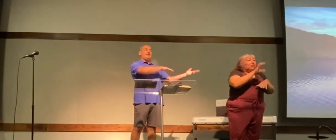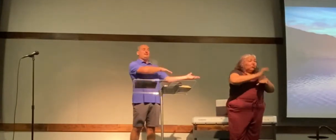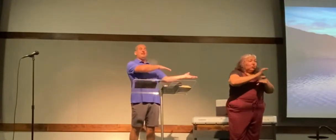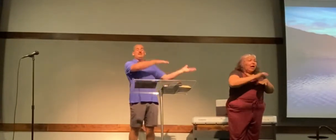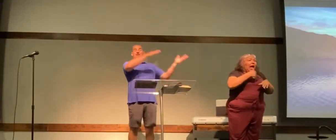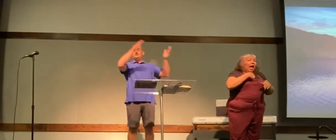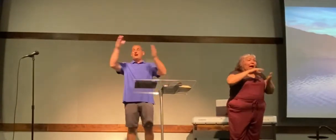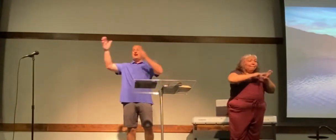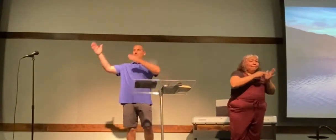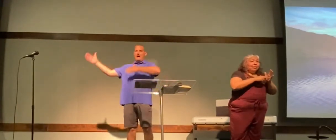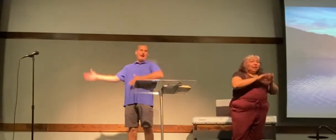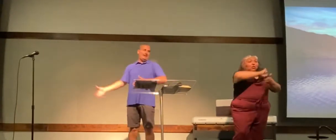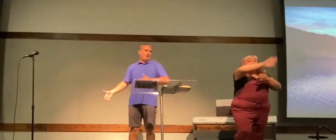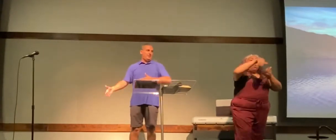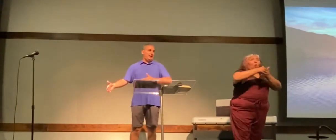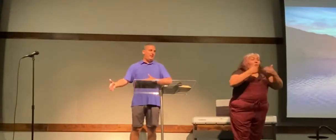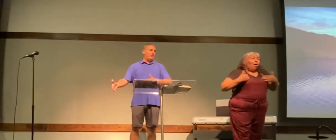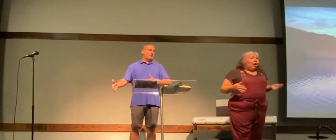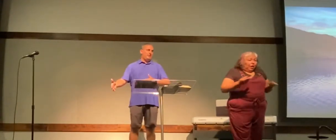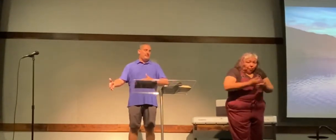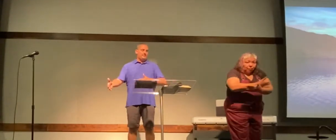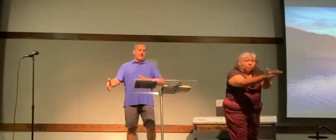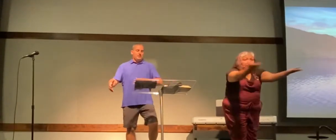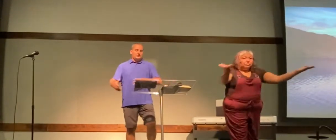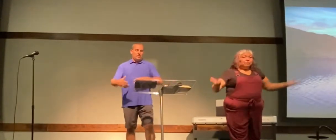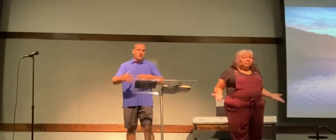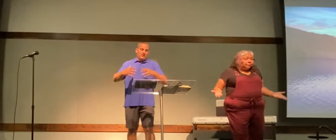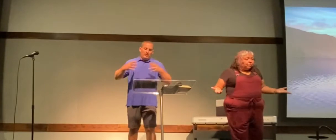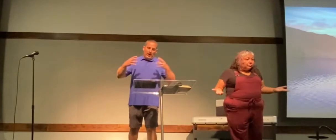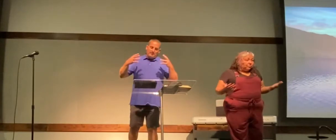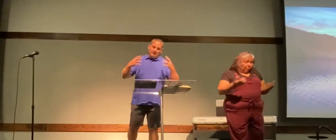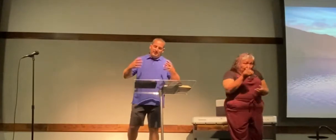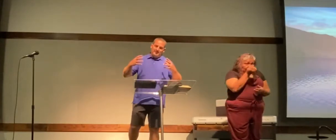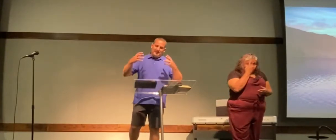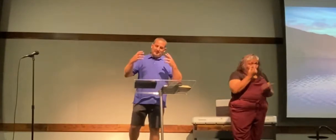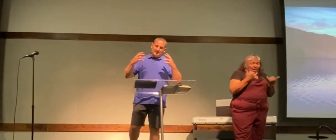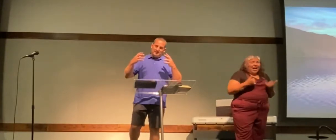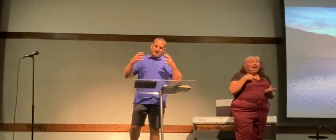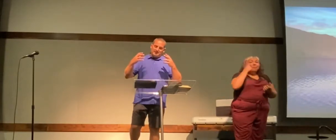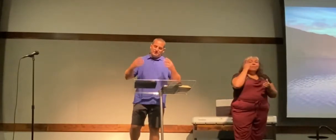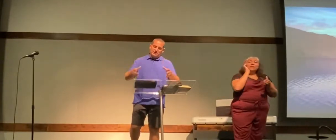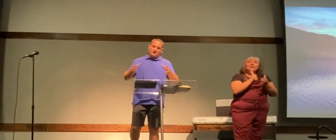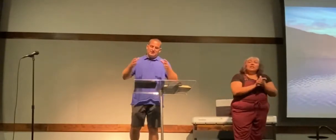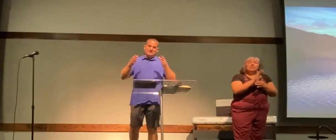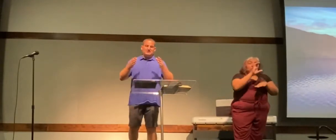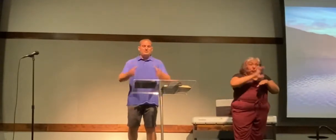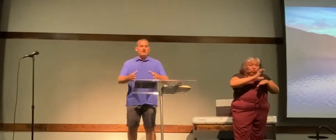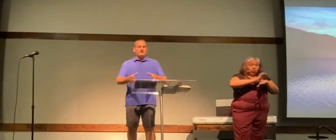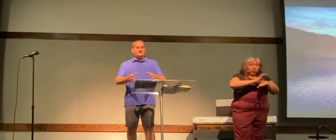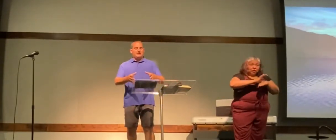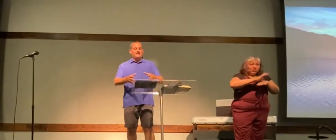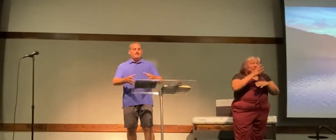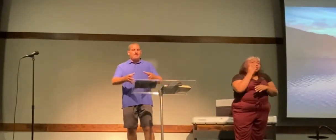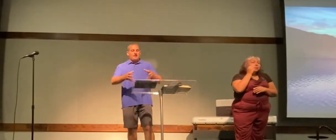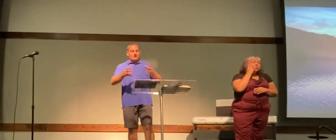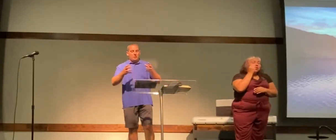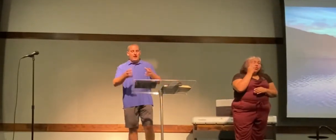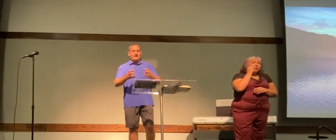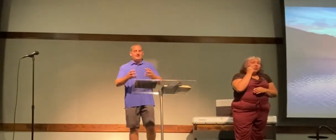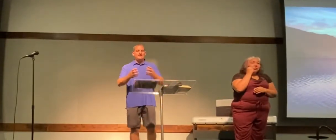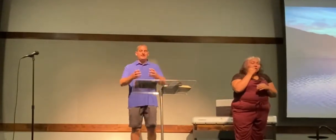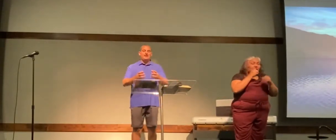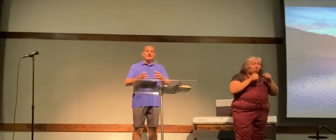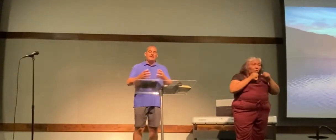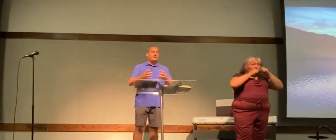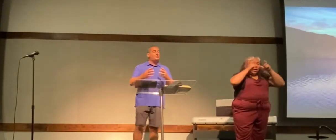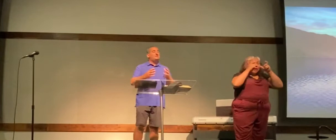I mean the entire body. Okay, you with me? So, well, I believe that the church is experiencing an